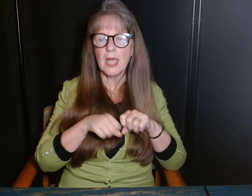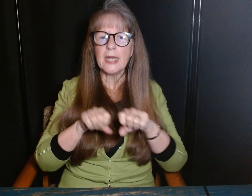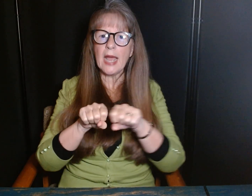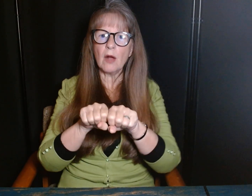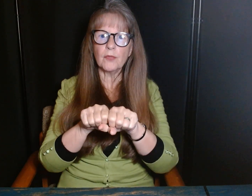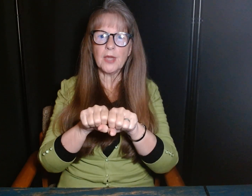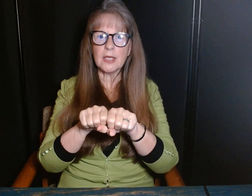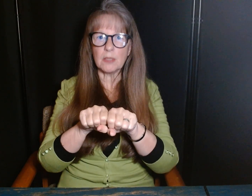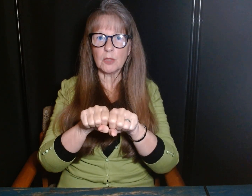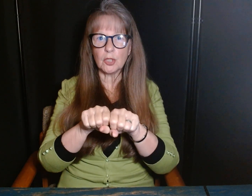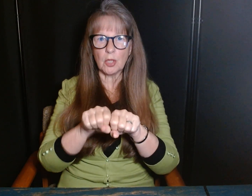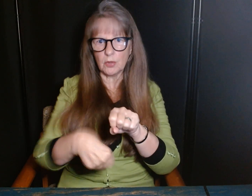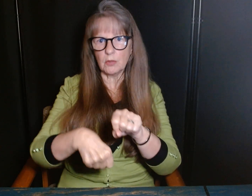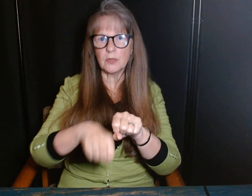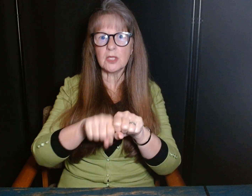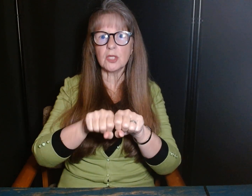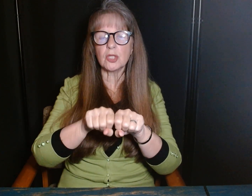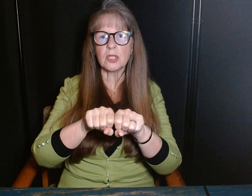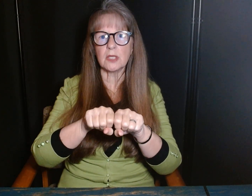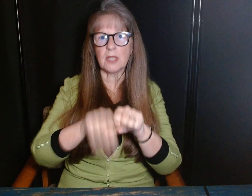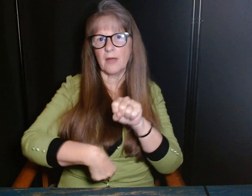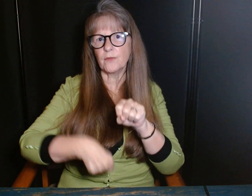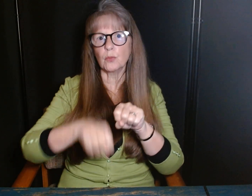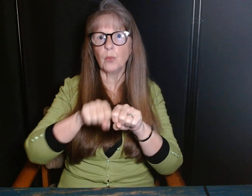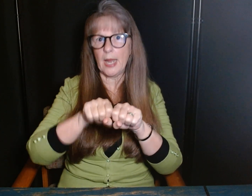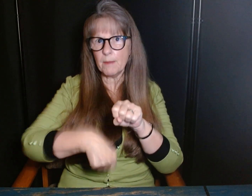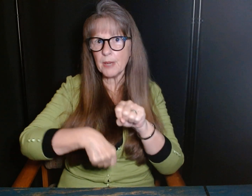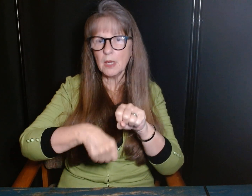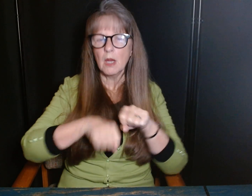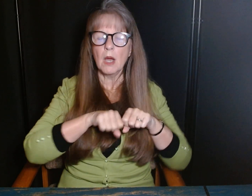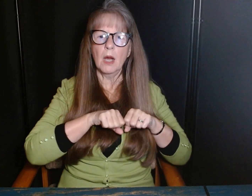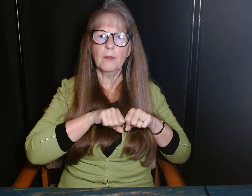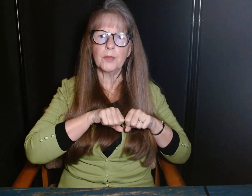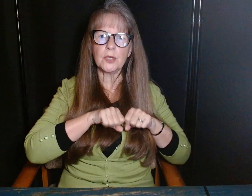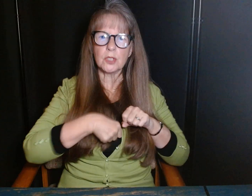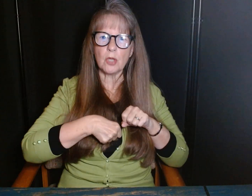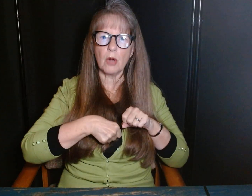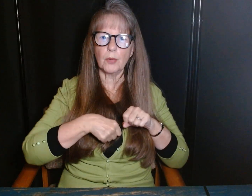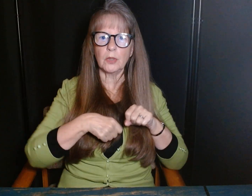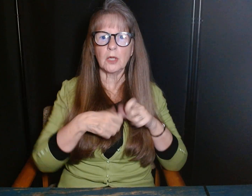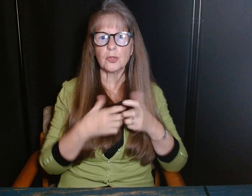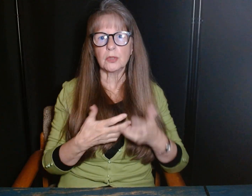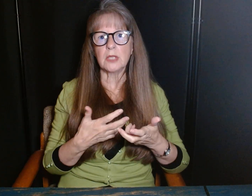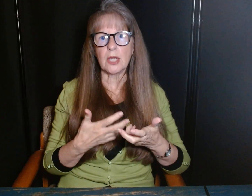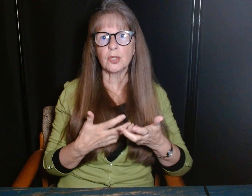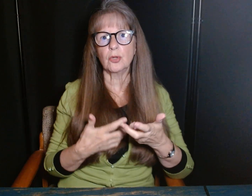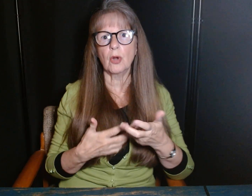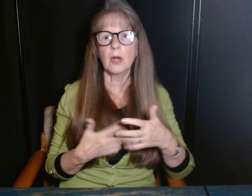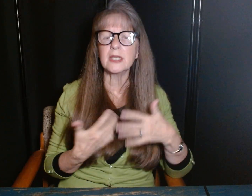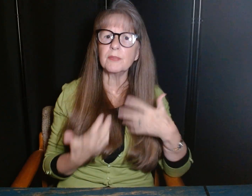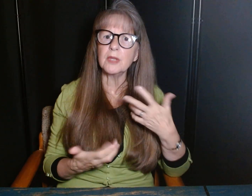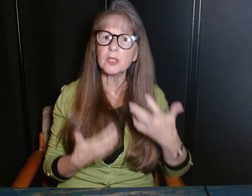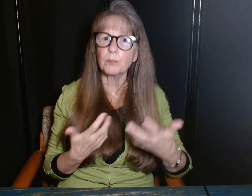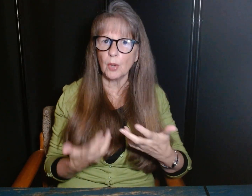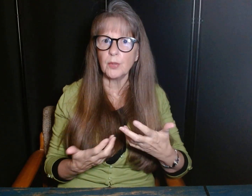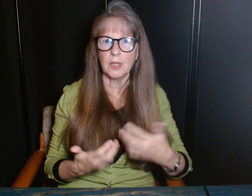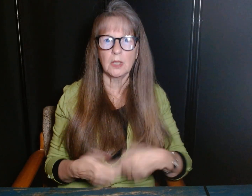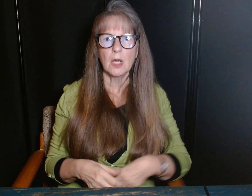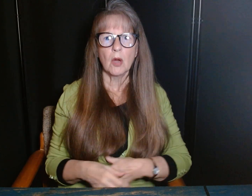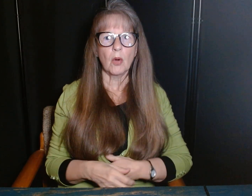Now, this I'm going to show you. This is just a sign for rape, but this is heartbroken because yours next to your heart. It's something that's broken or